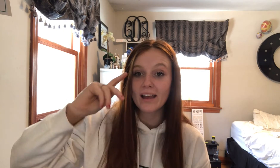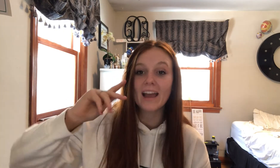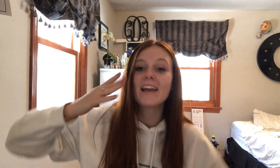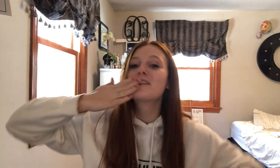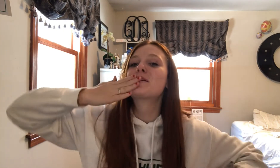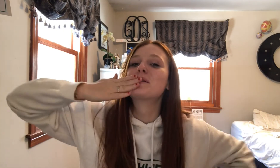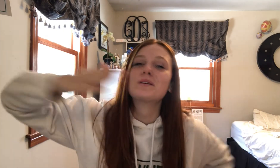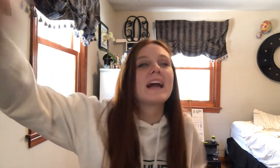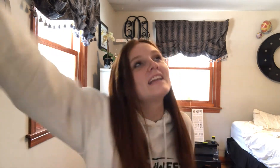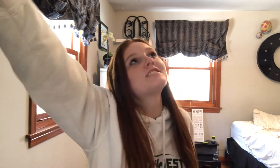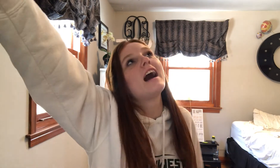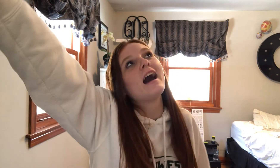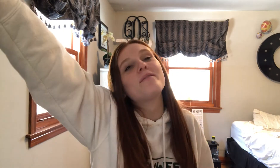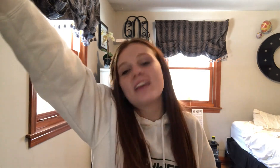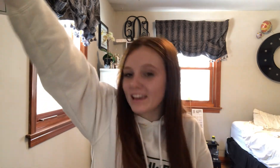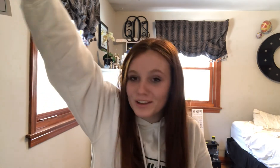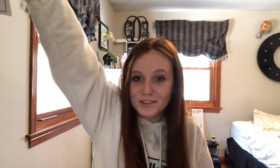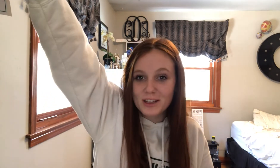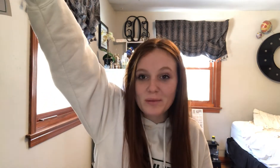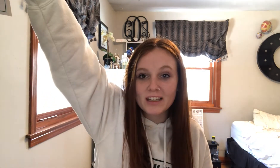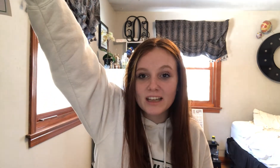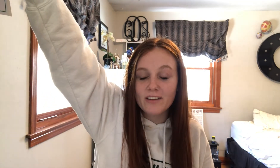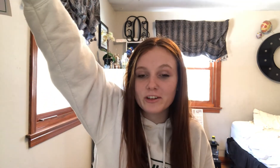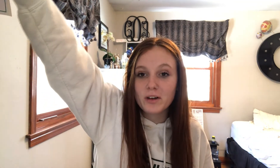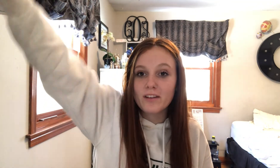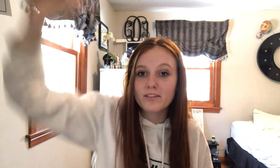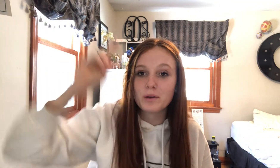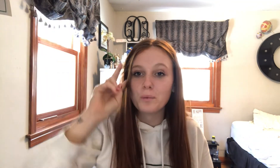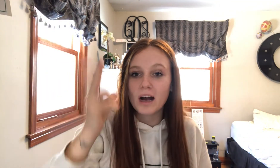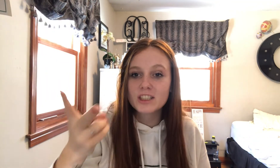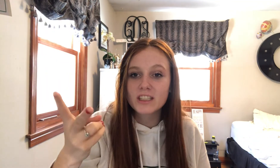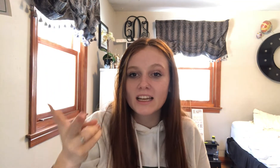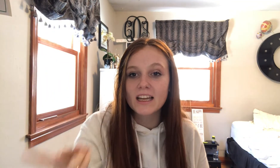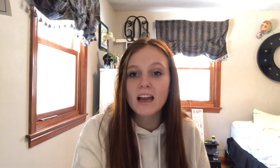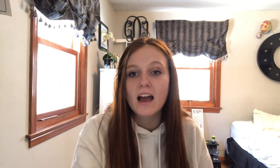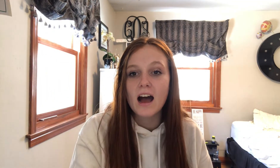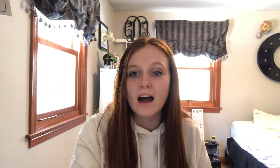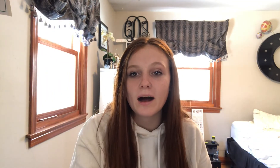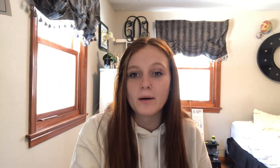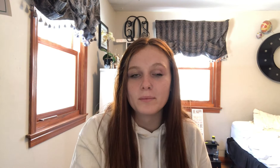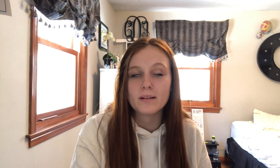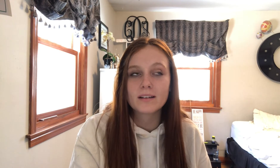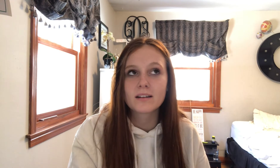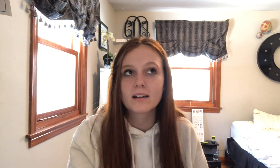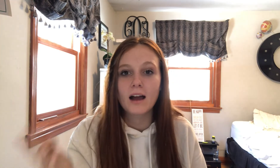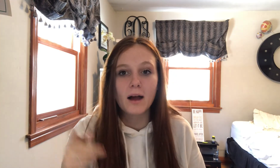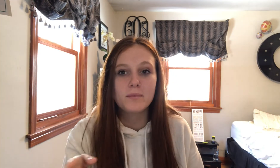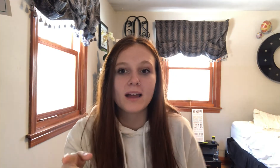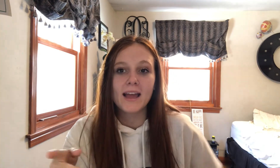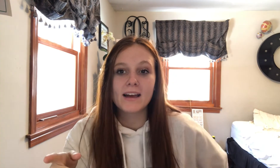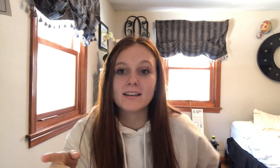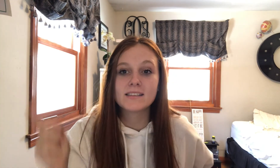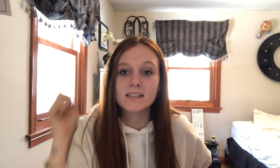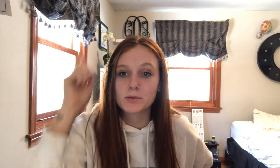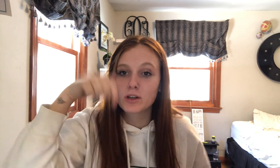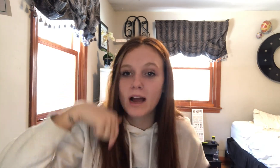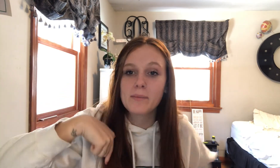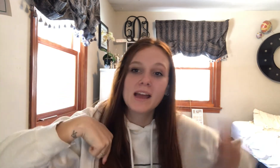Okay, great job. Thank you so much everyone for watching. Come and subscribe and